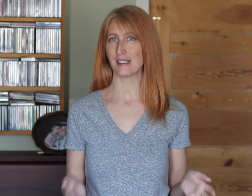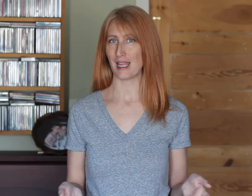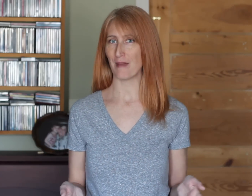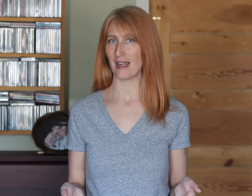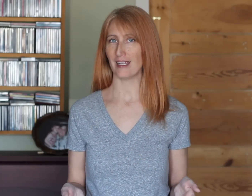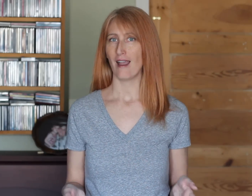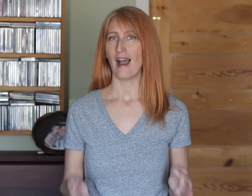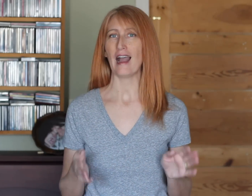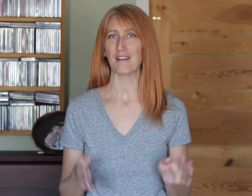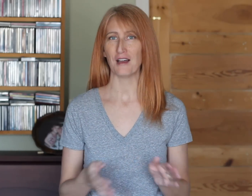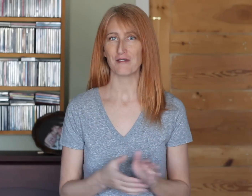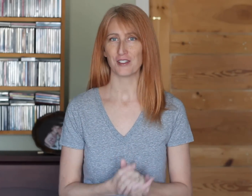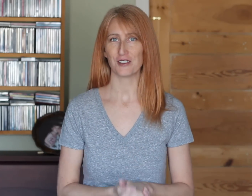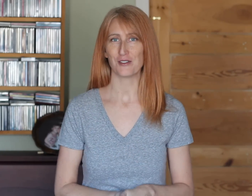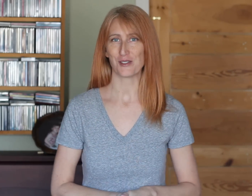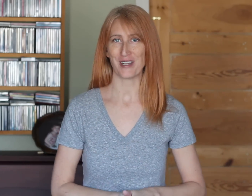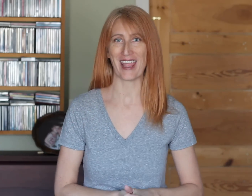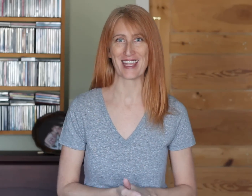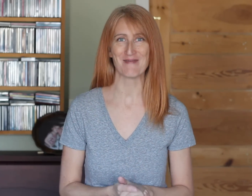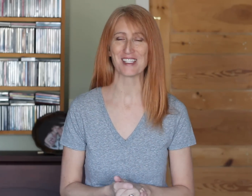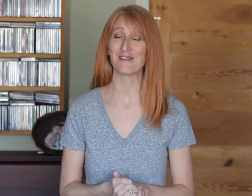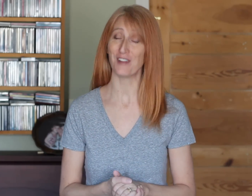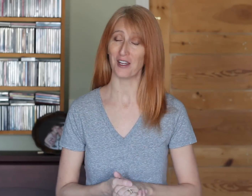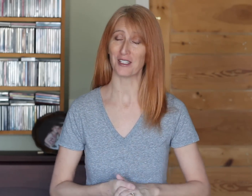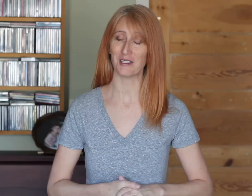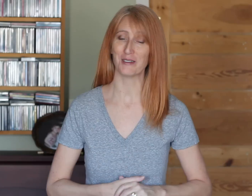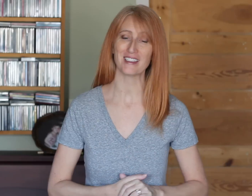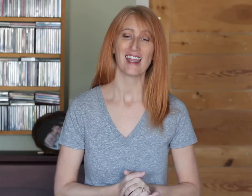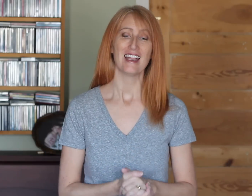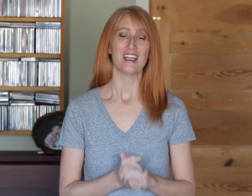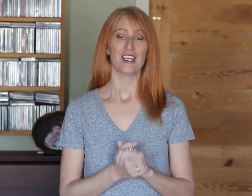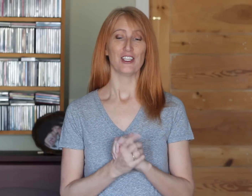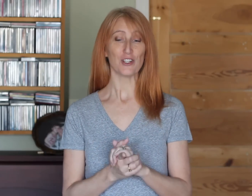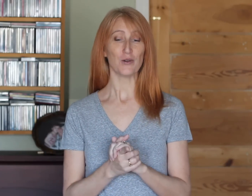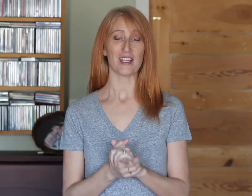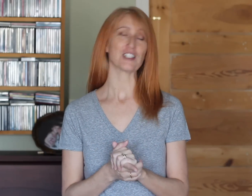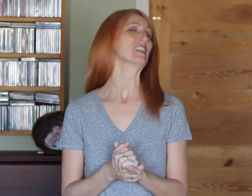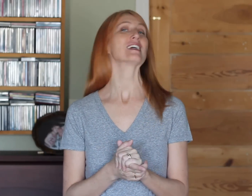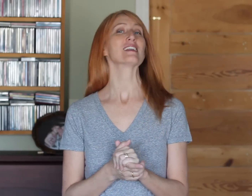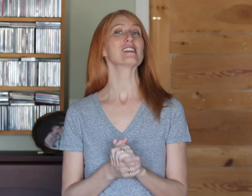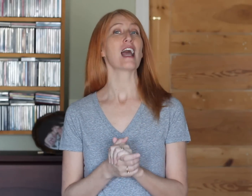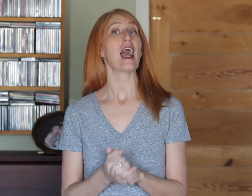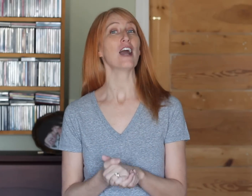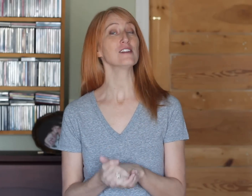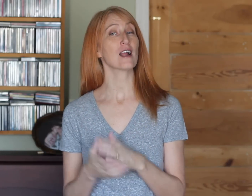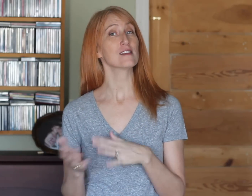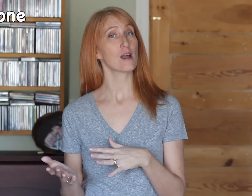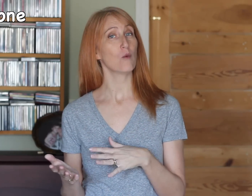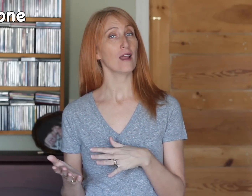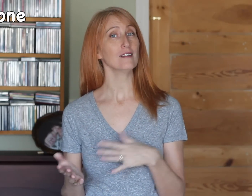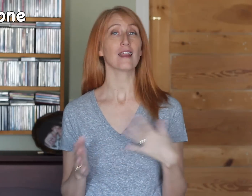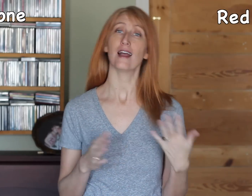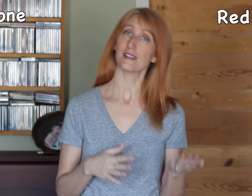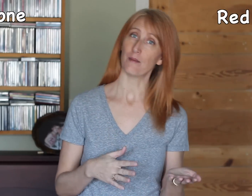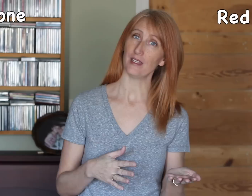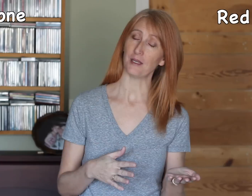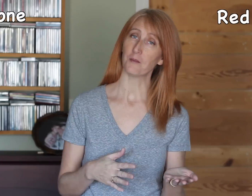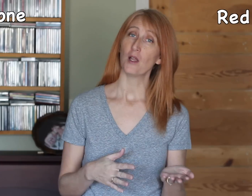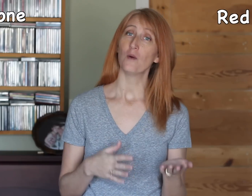say, Maddie, I love your username, it's very cute. Your question is, how do you sign someone and something? Well,